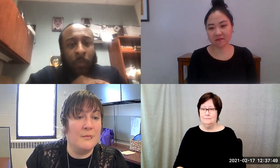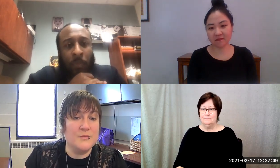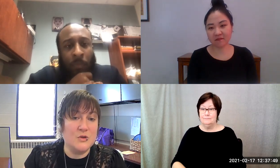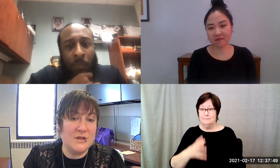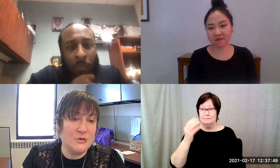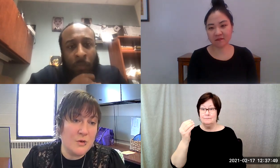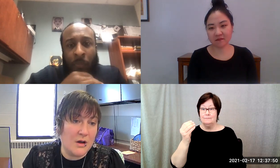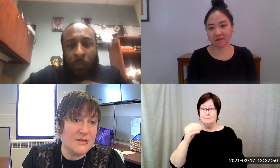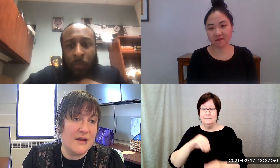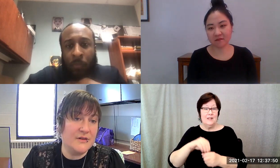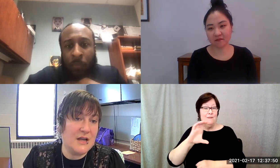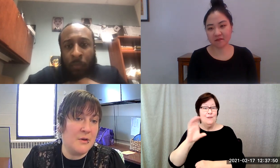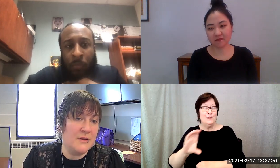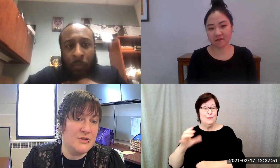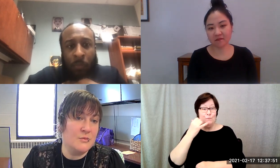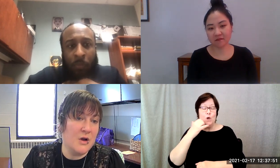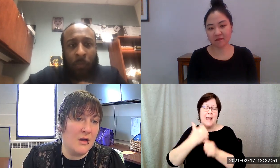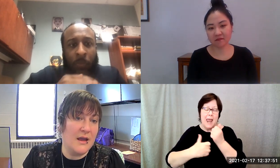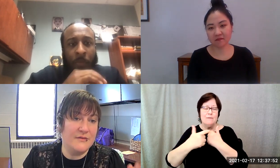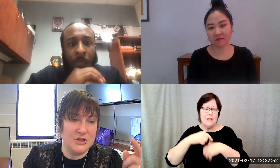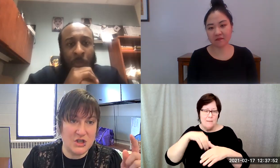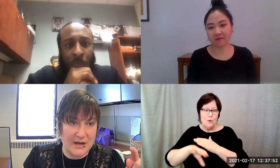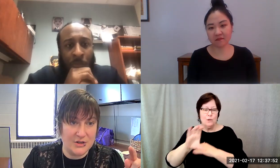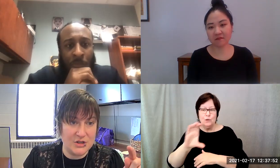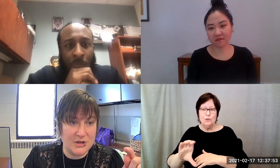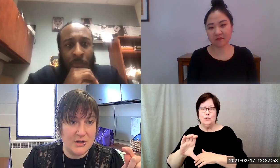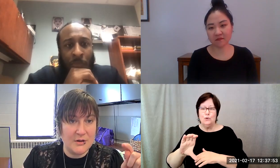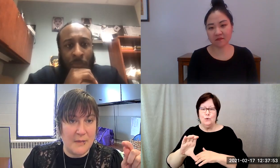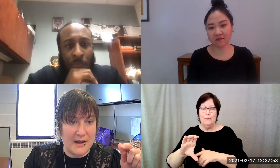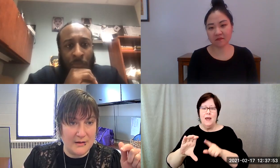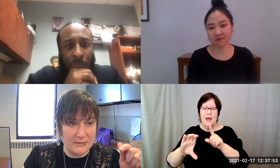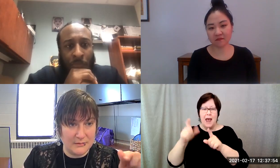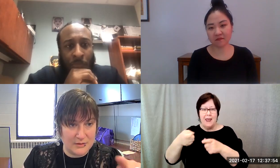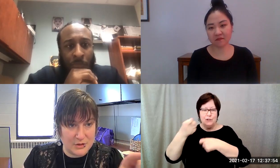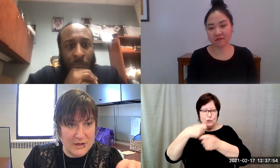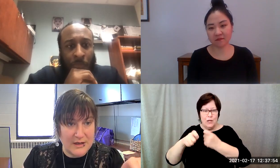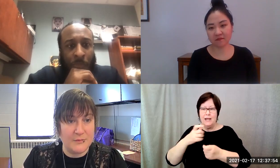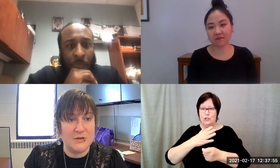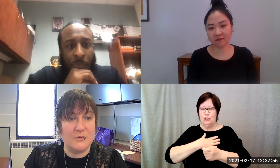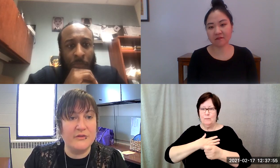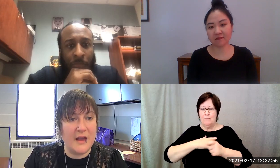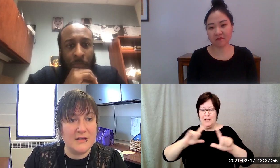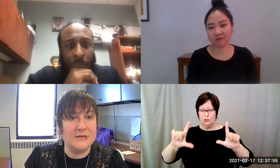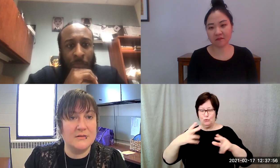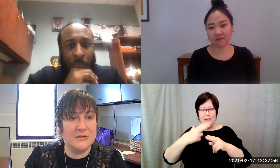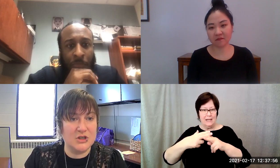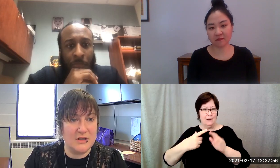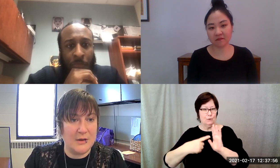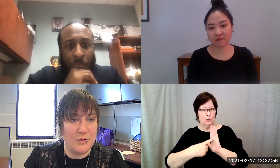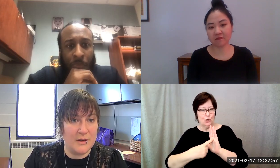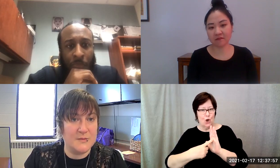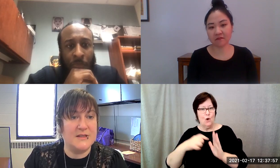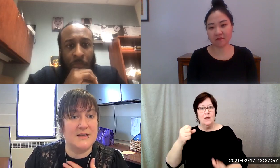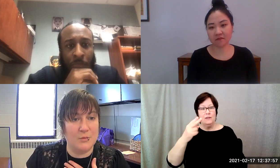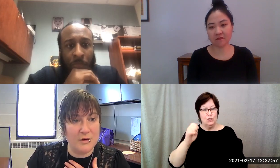in these Zoom calls, every time I'm in the Zoom call, I have to change my screen name to reflect the she,